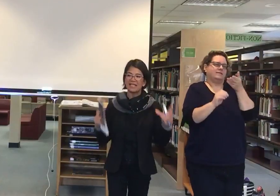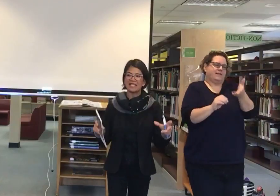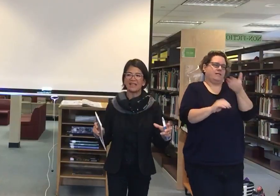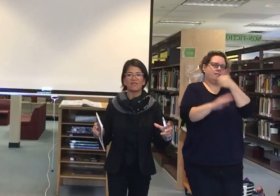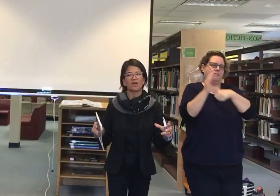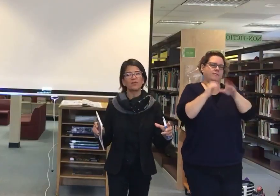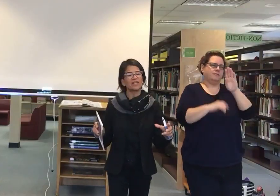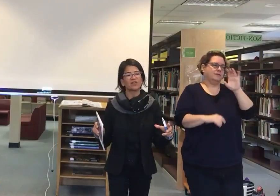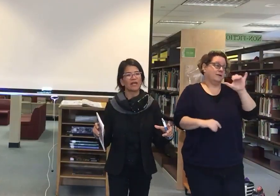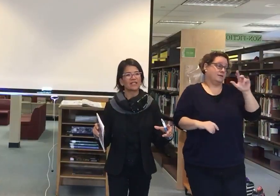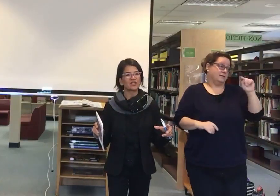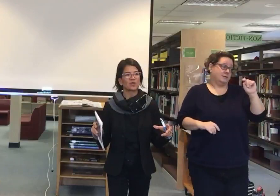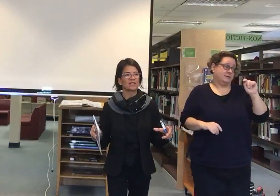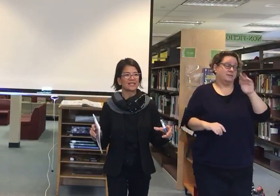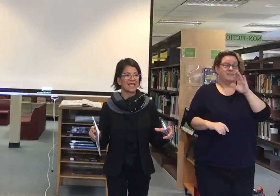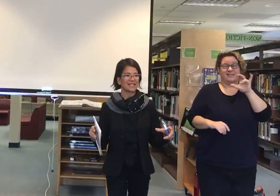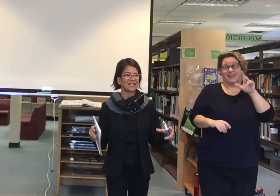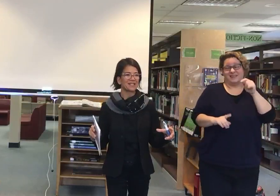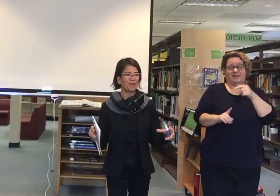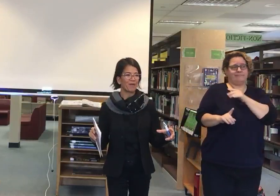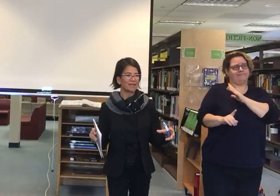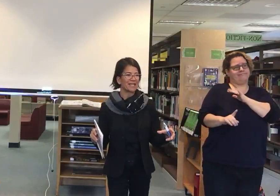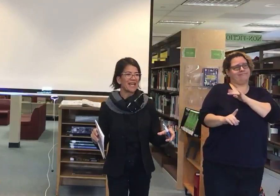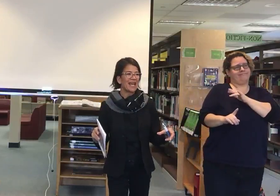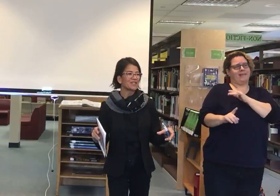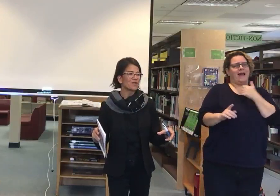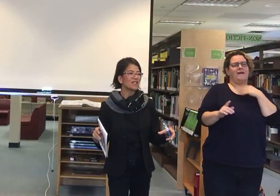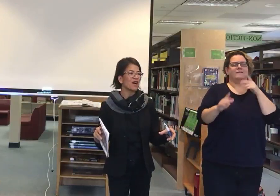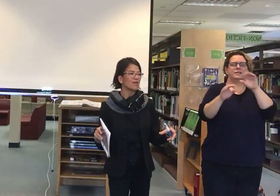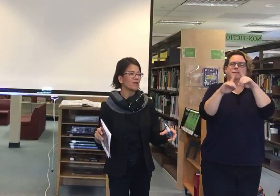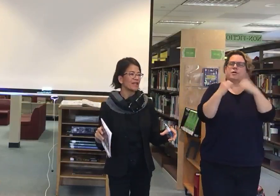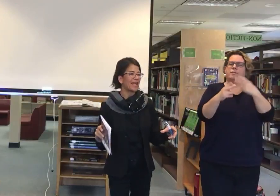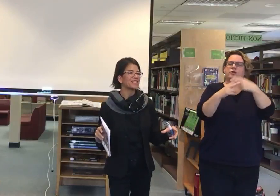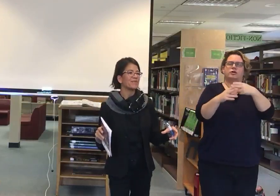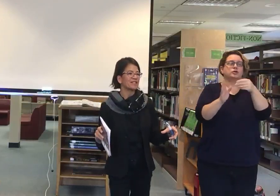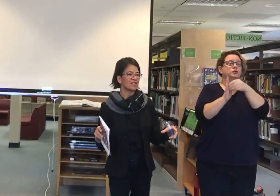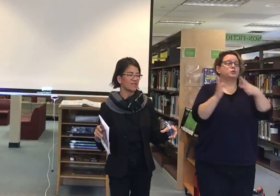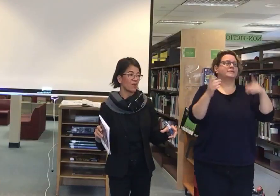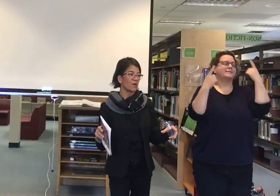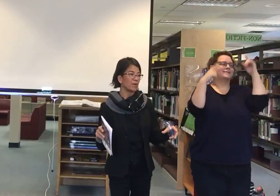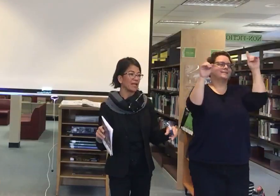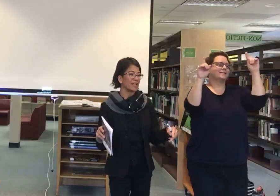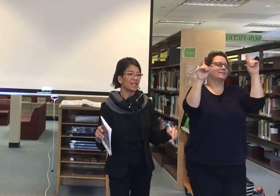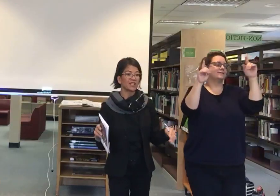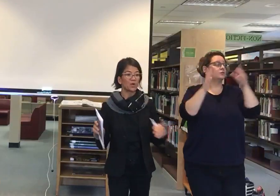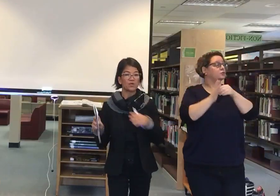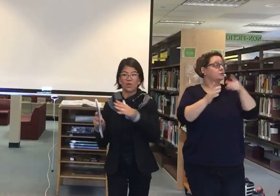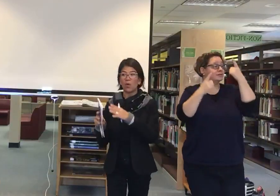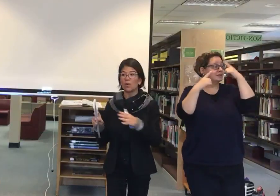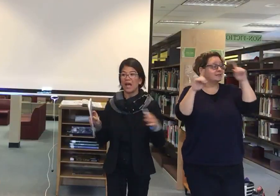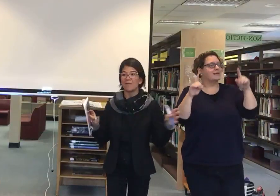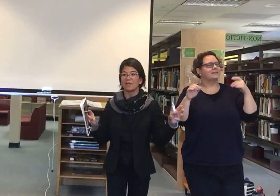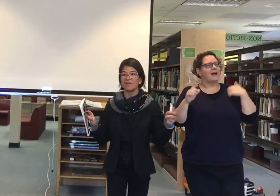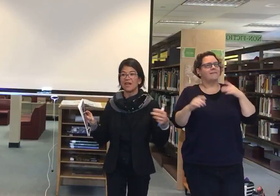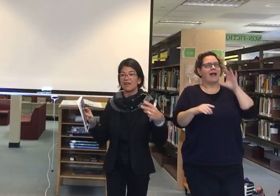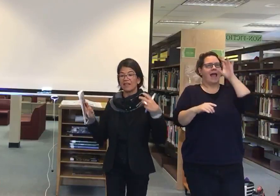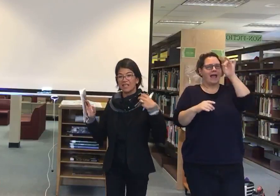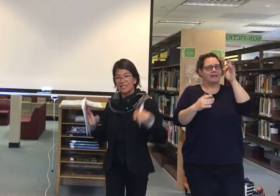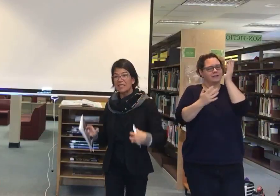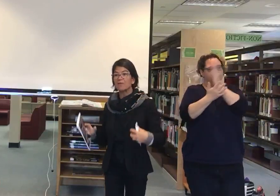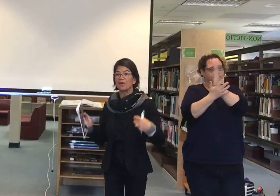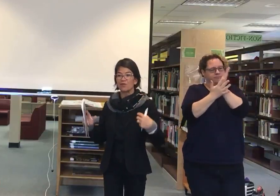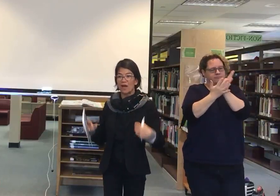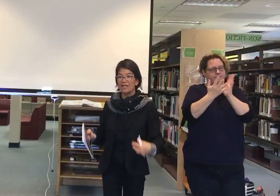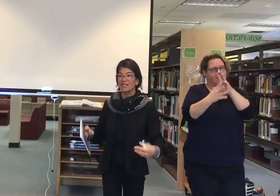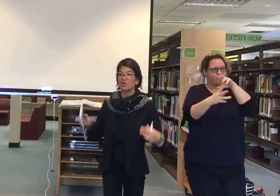at BCIT they've got a really great student success department, and so they talk about the 8 dimensions of well-being, and it goes through the whole gamut of